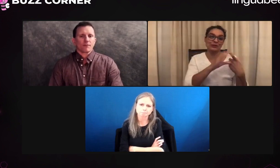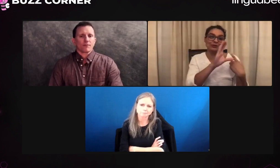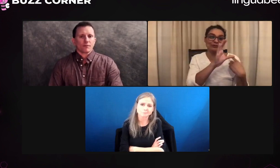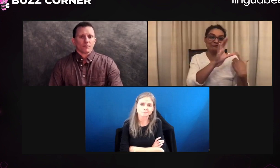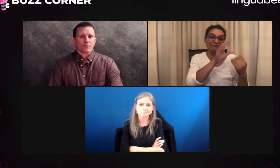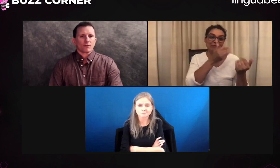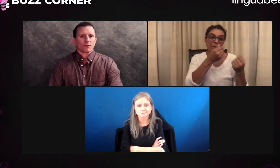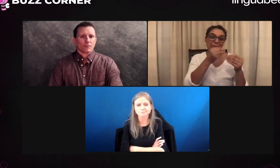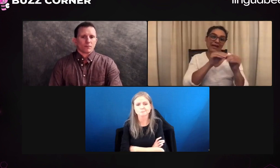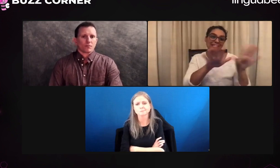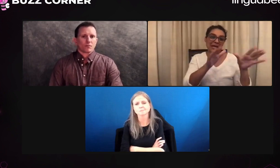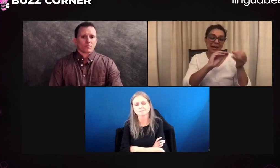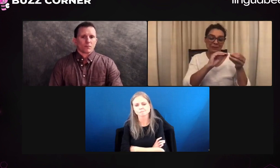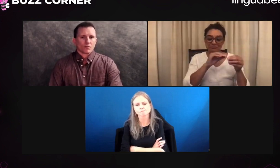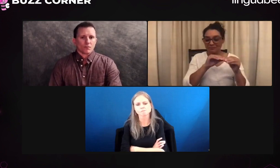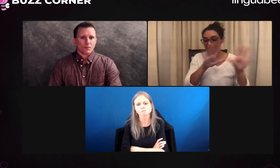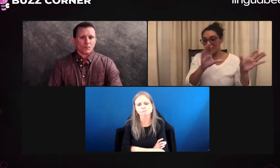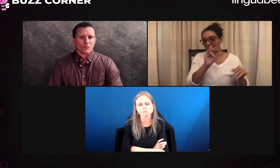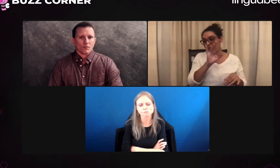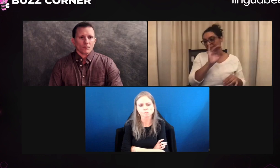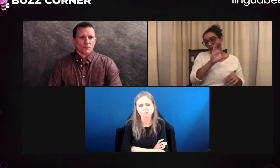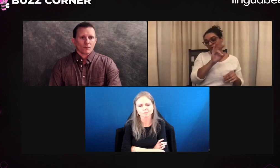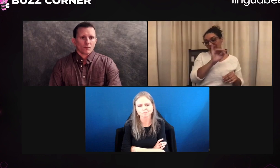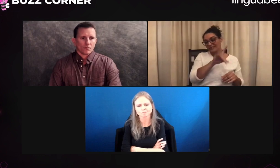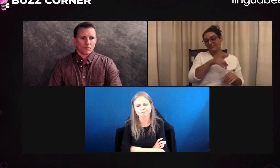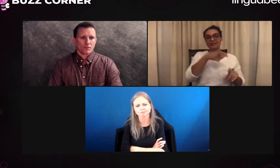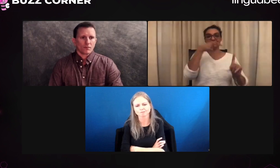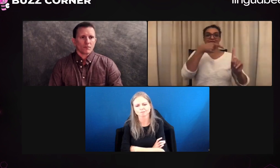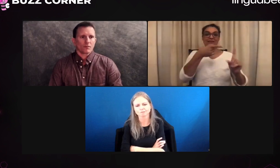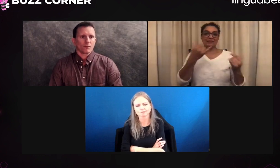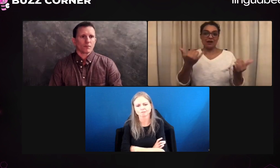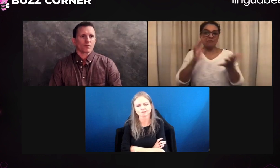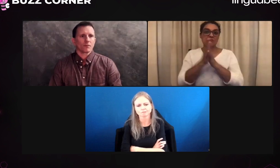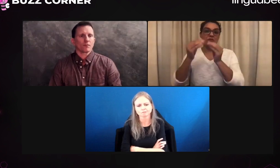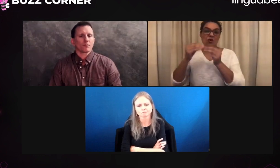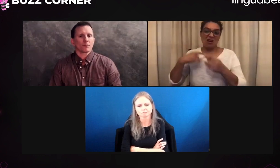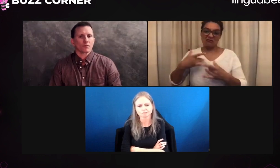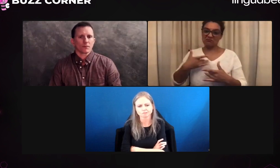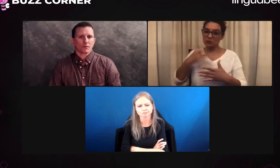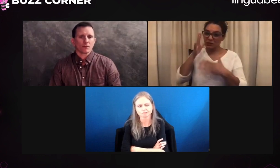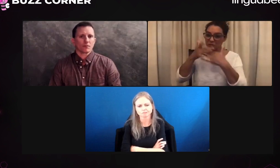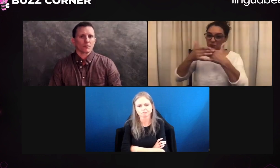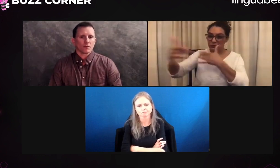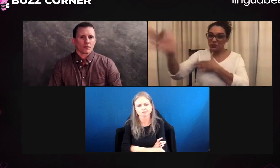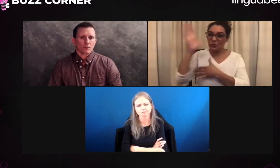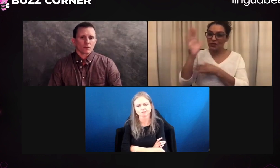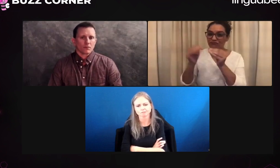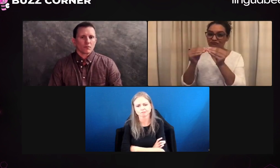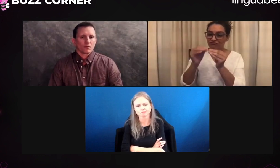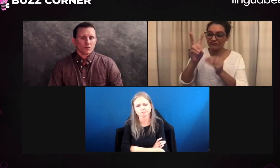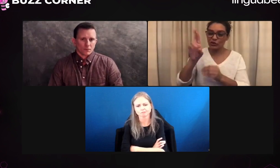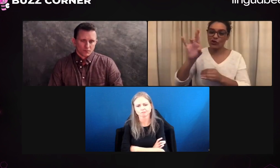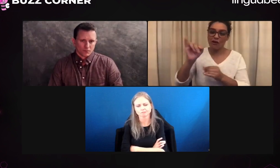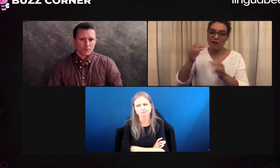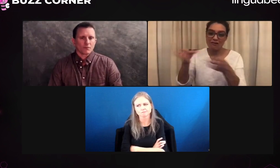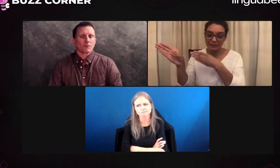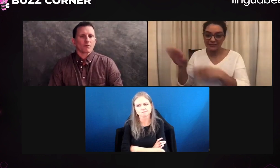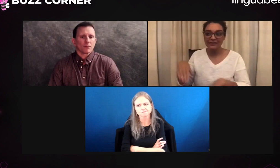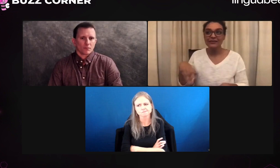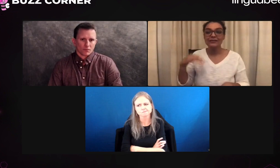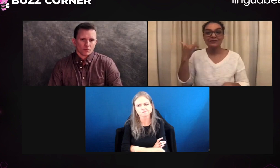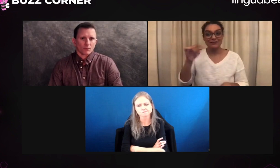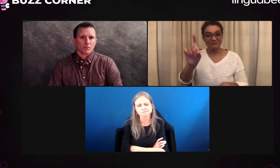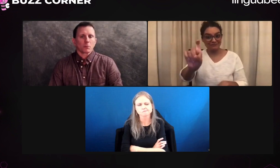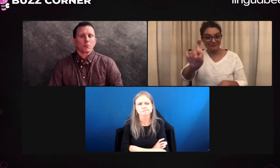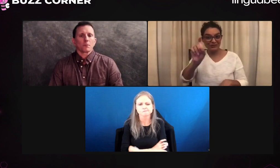remote interpreting, being more popular now, that brings me to this comment to think